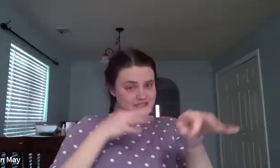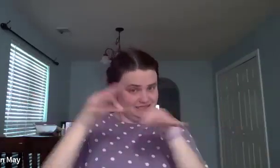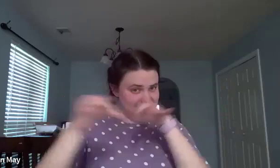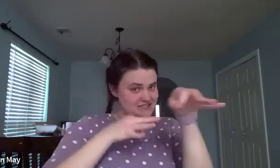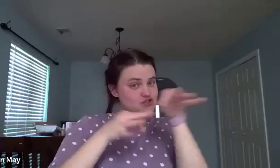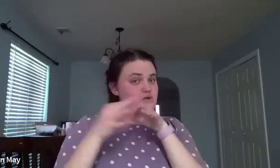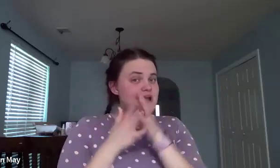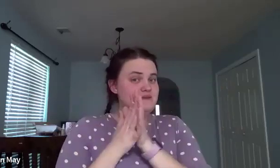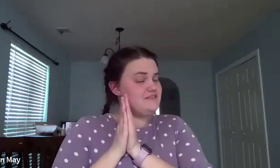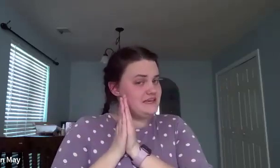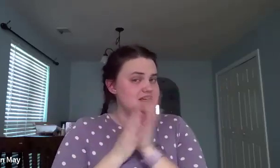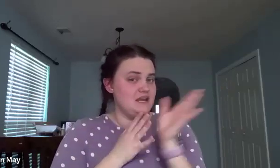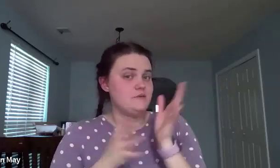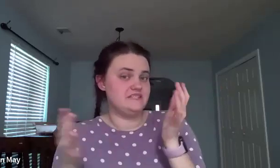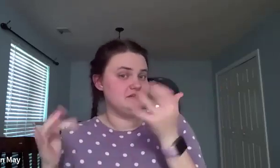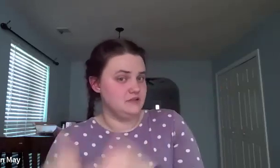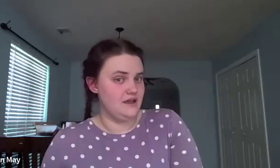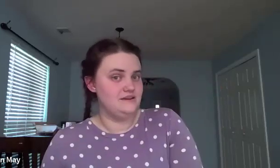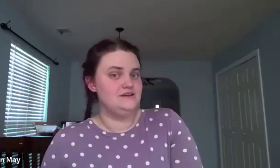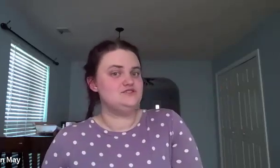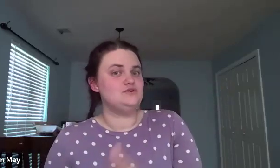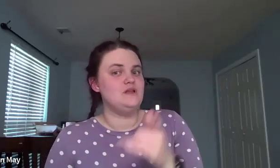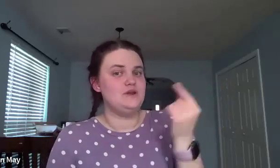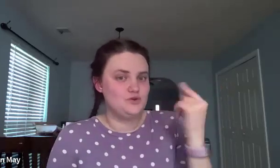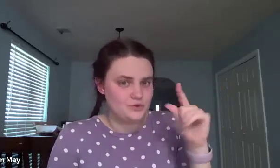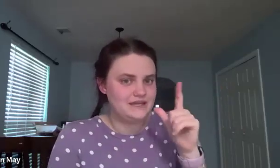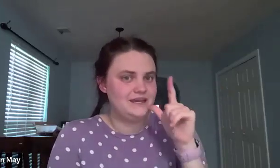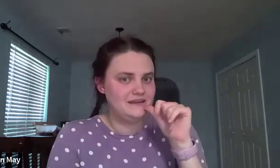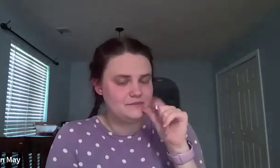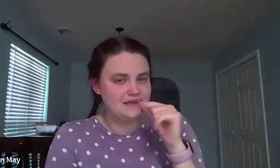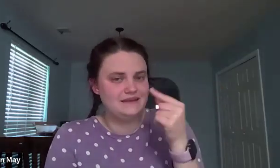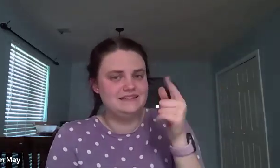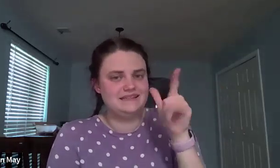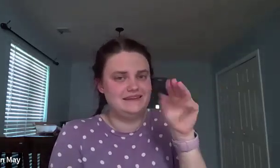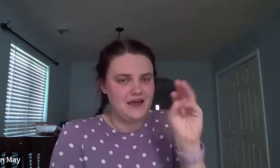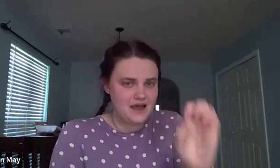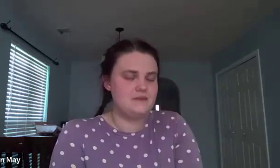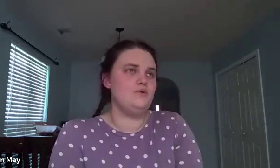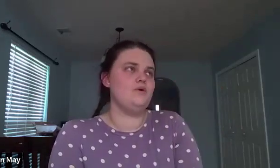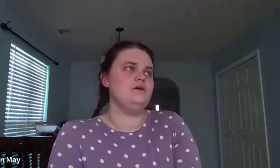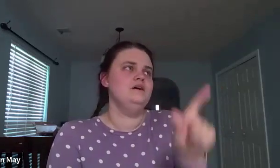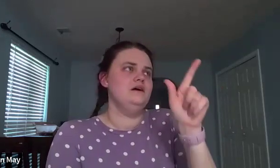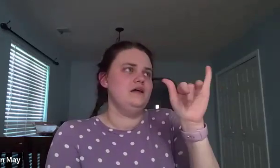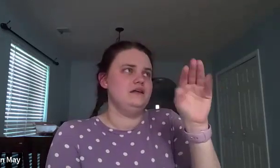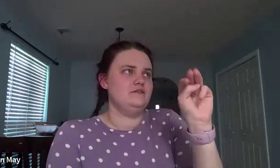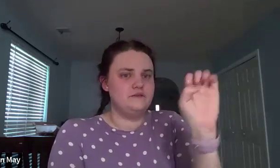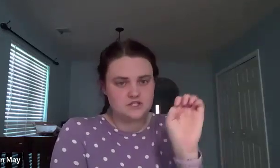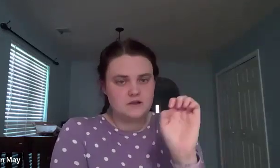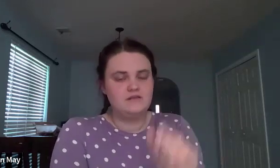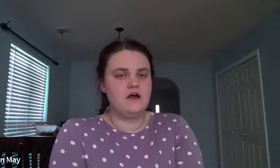description, like describing things kind of comes into play. So like green lemon is a lime, or like they'll finger spell